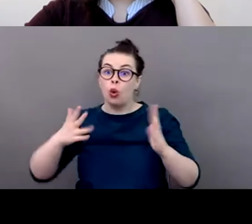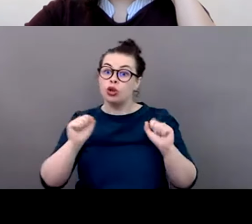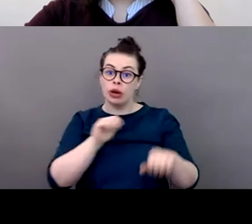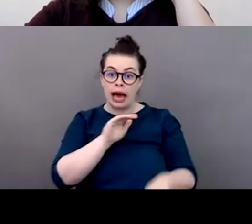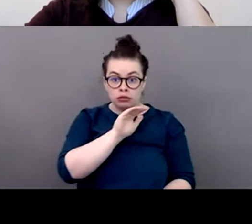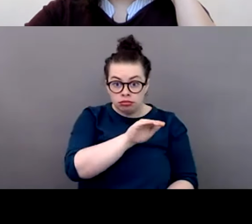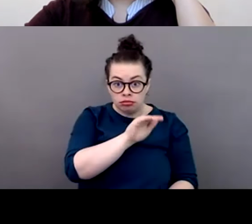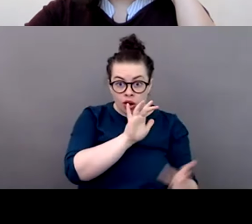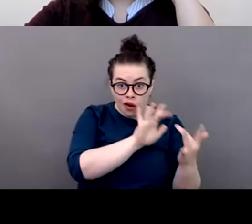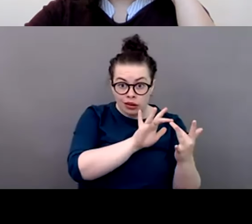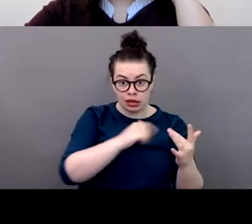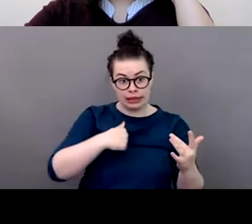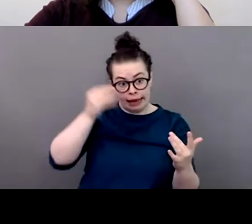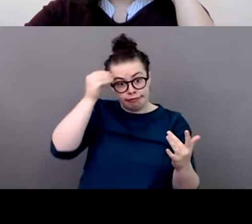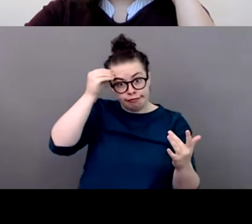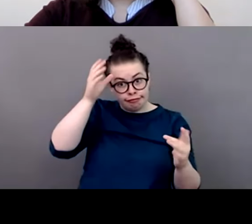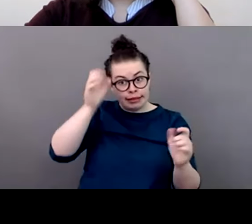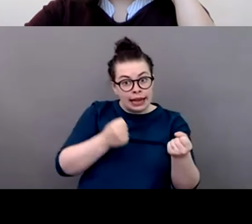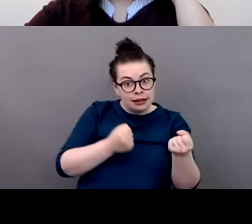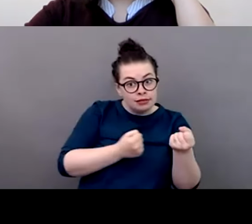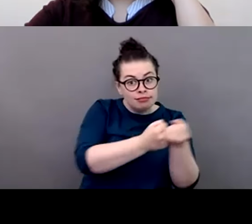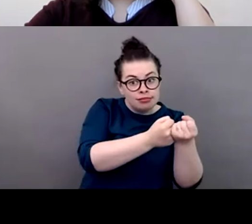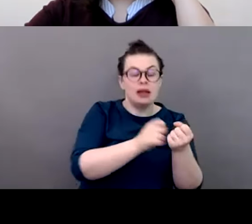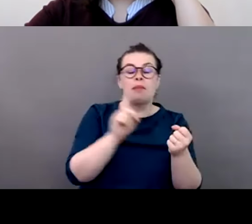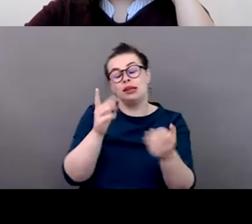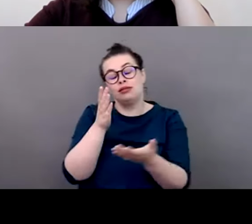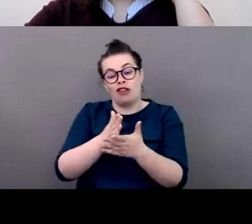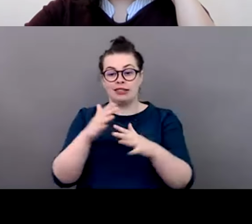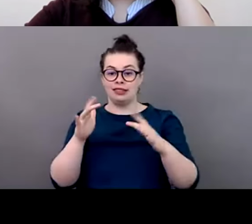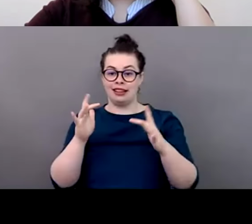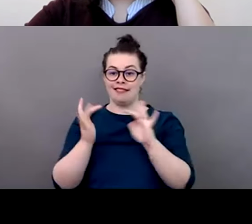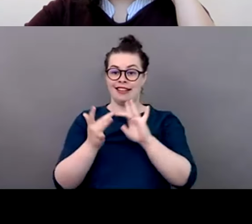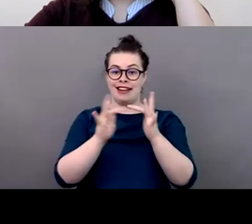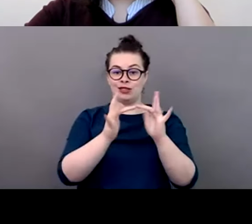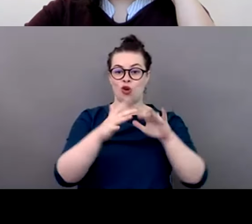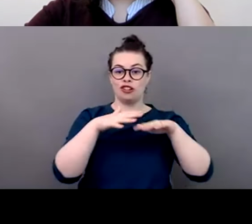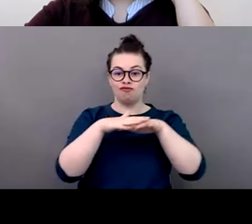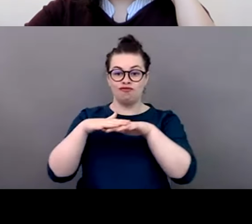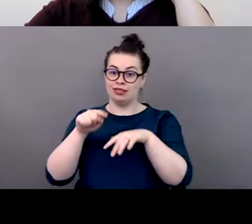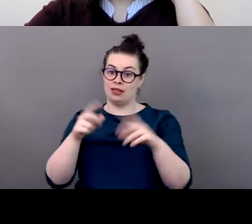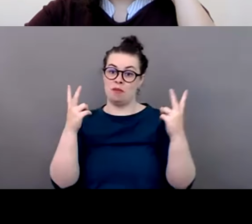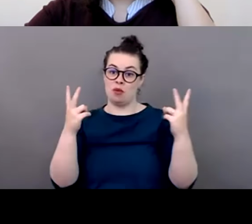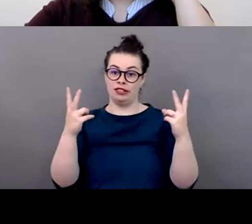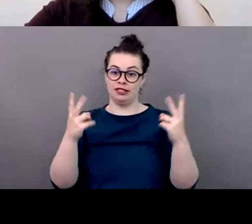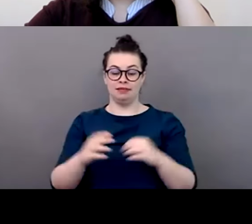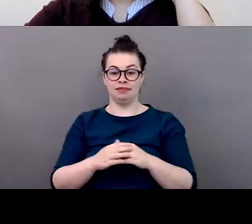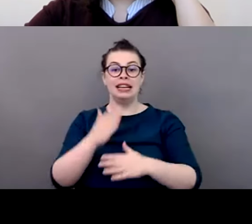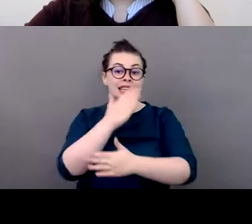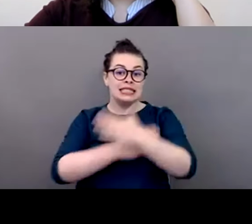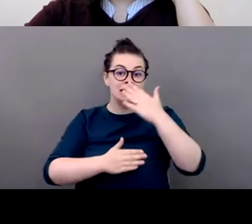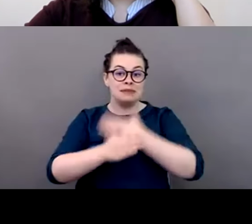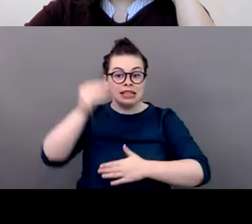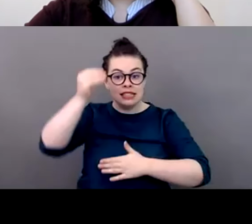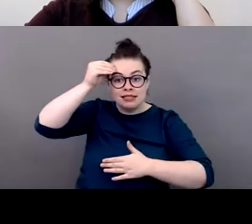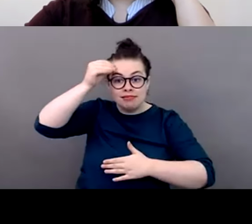networking in general is very useful here. And keep in mind that disability scholars are quite a small group.